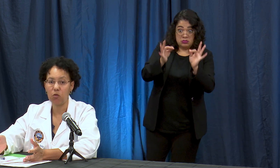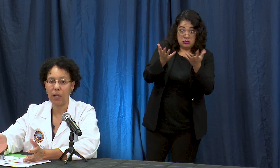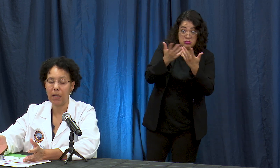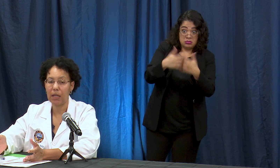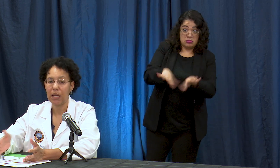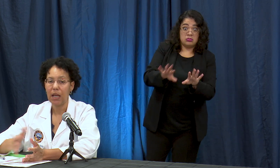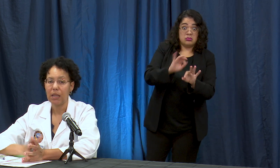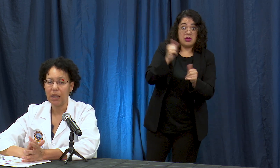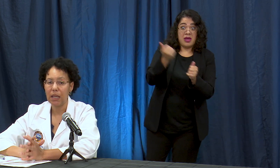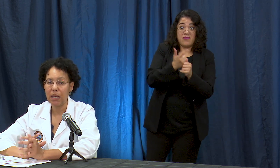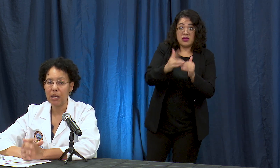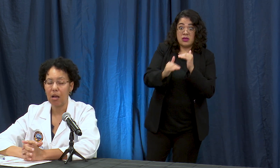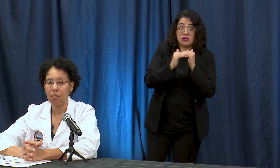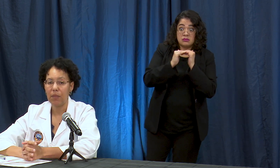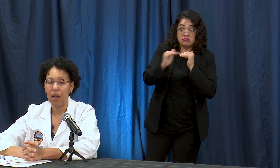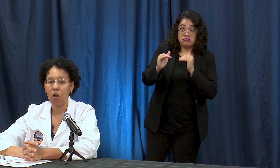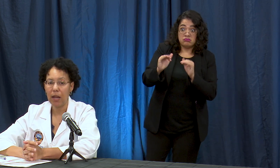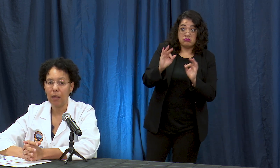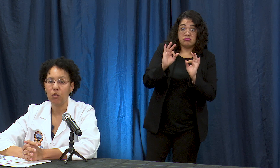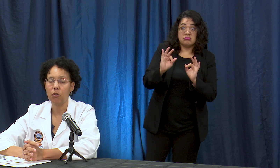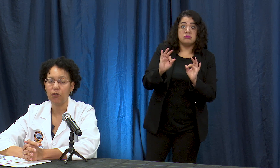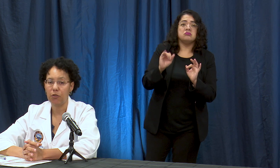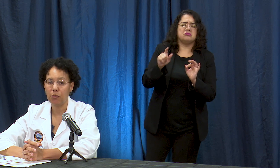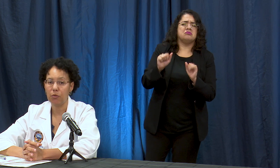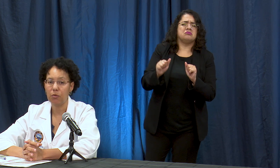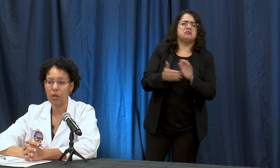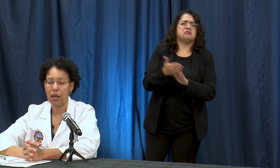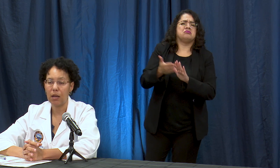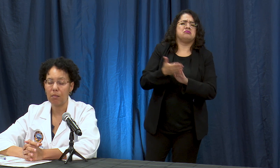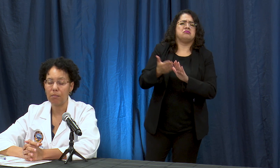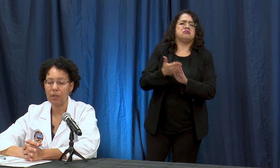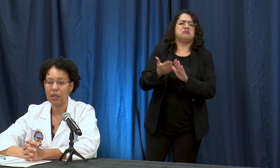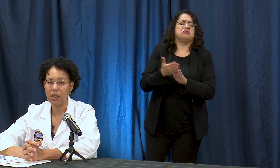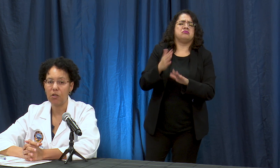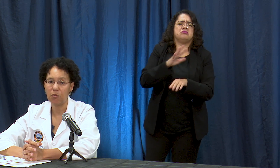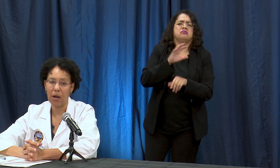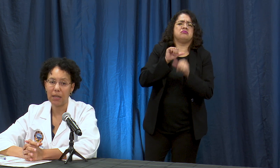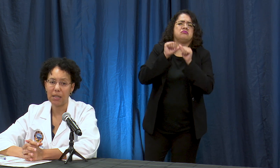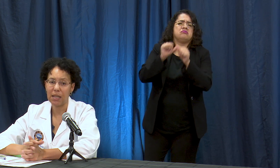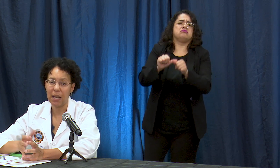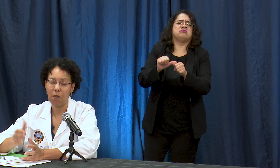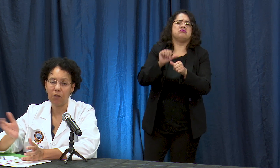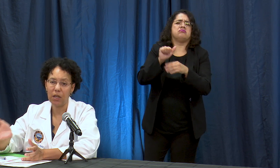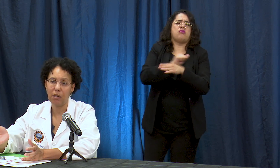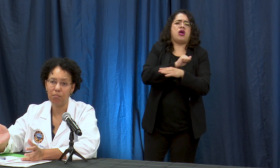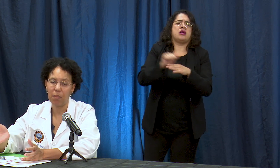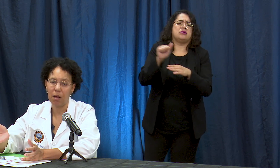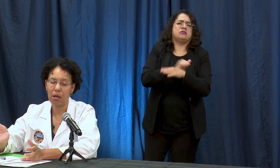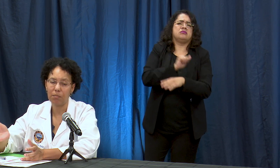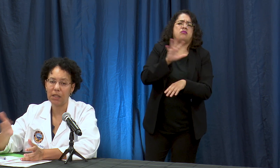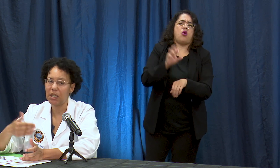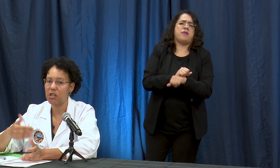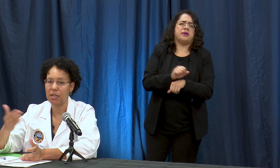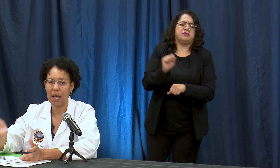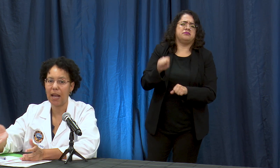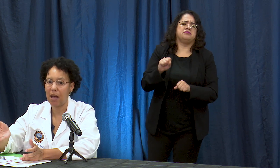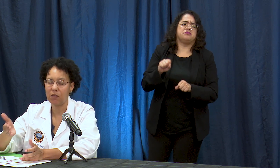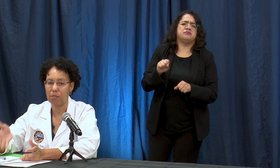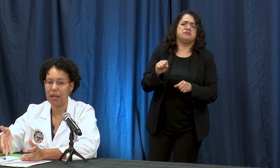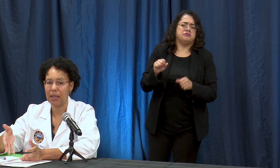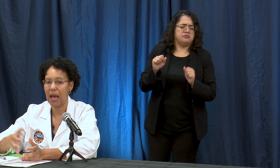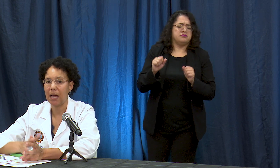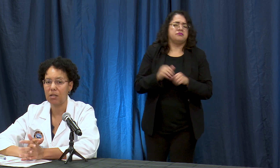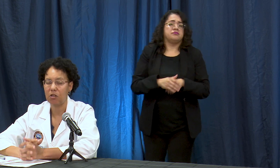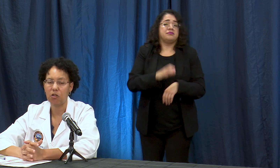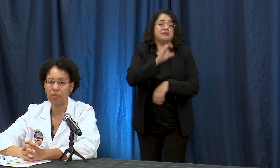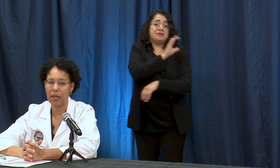of situated, then they are able to continue to practice. And every clinician is kind of have